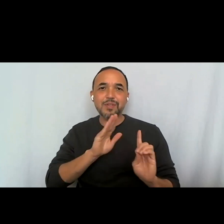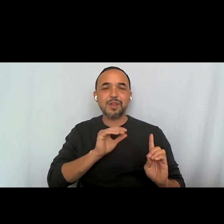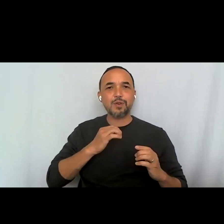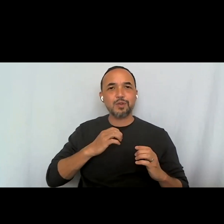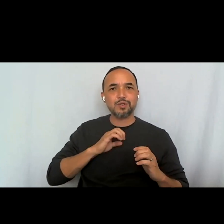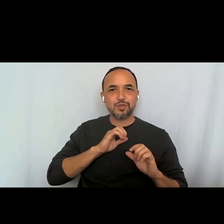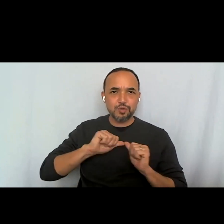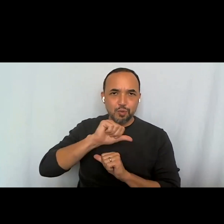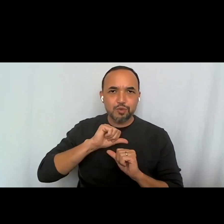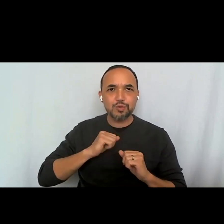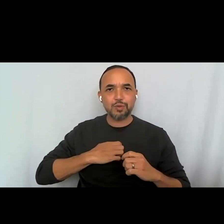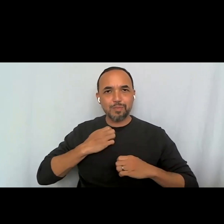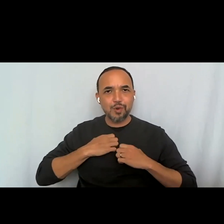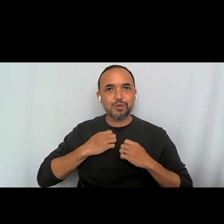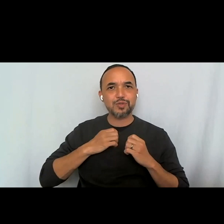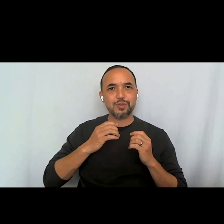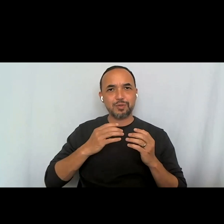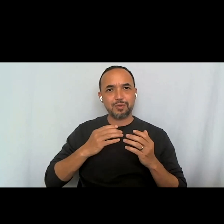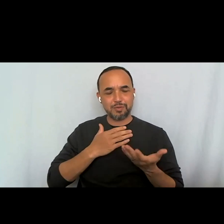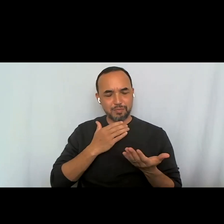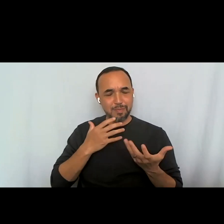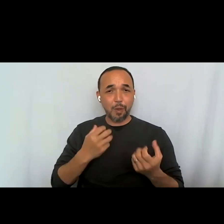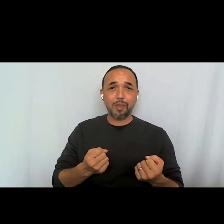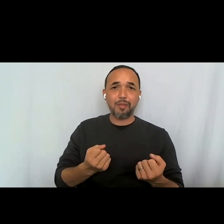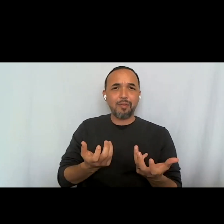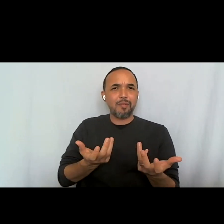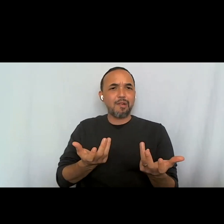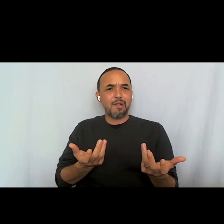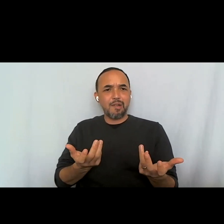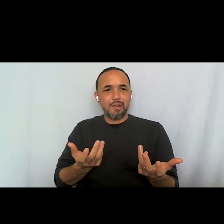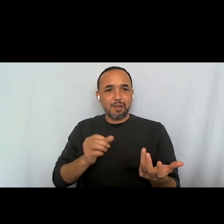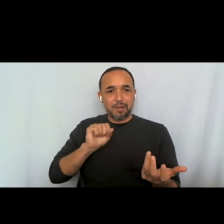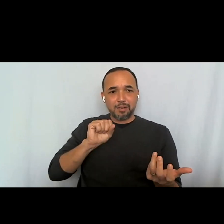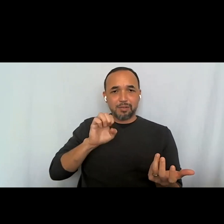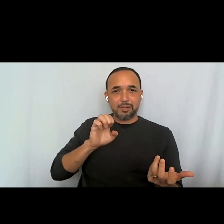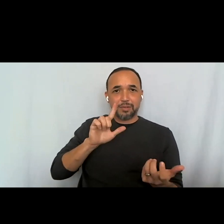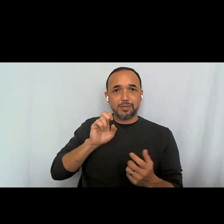Celine, do you want to take a try at this one? And